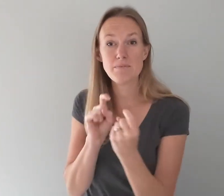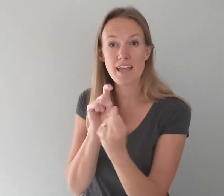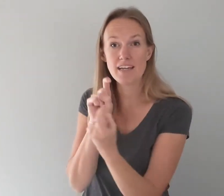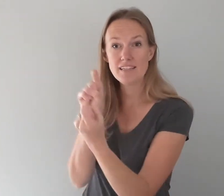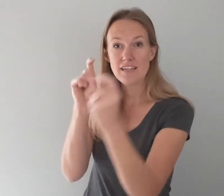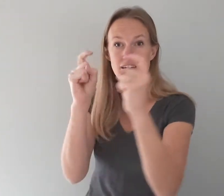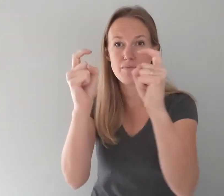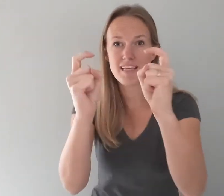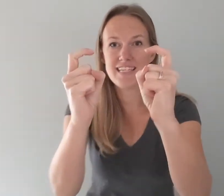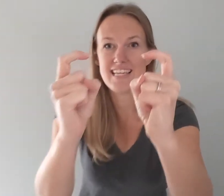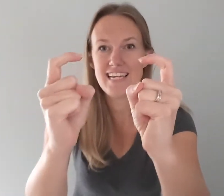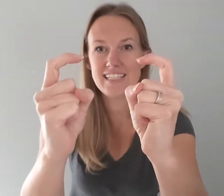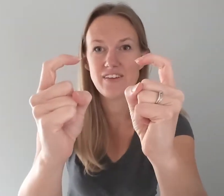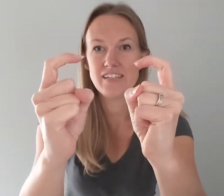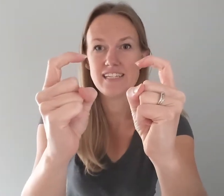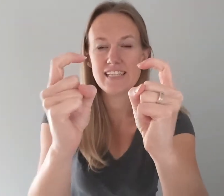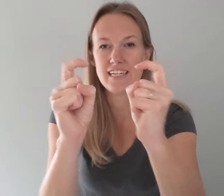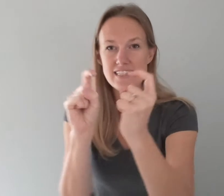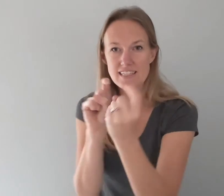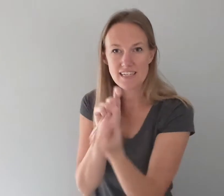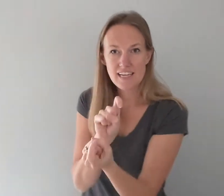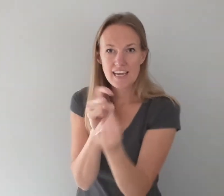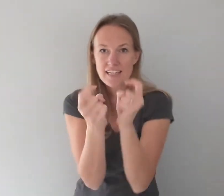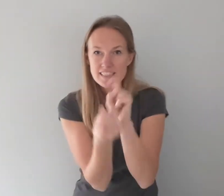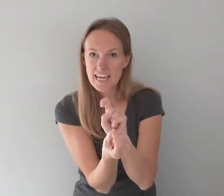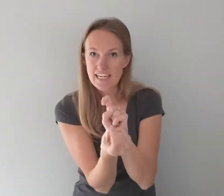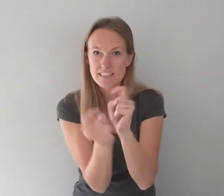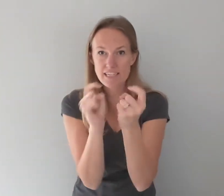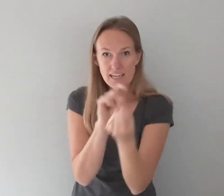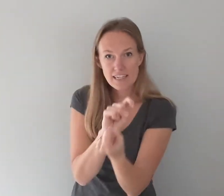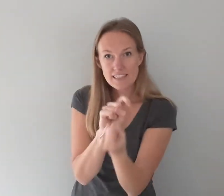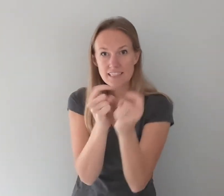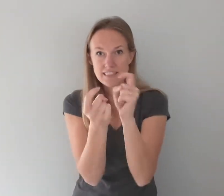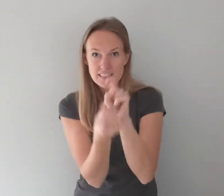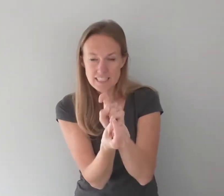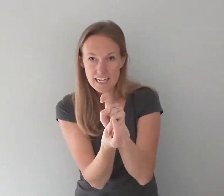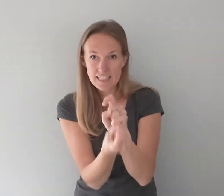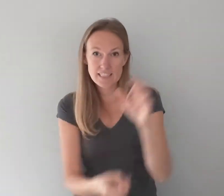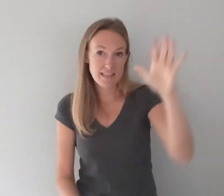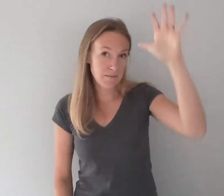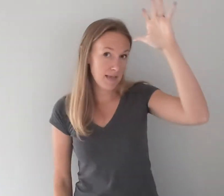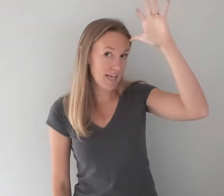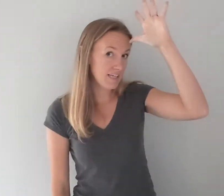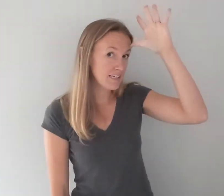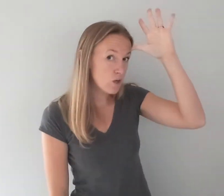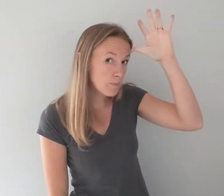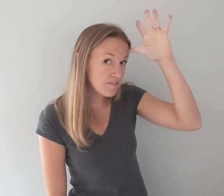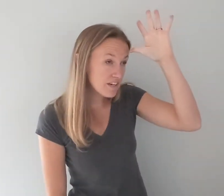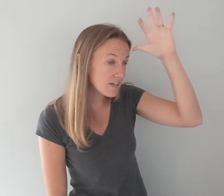man. You're going to make these index fingers like this. Change, okay? Change. And then man is open fingers